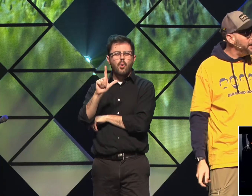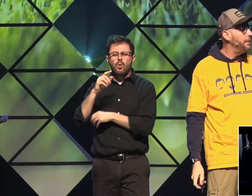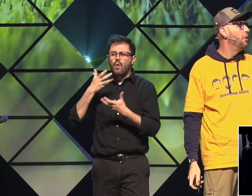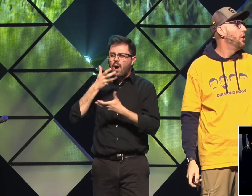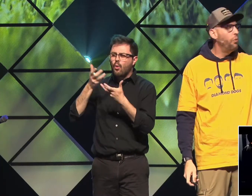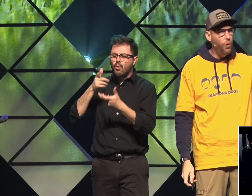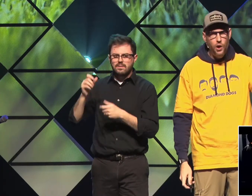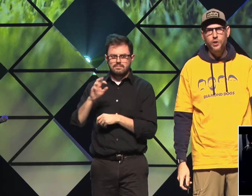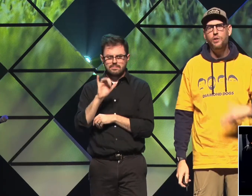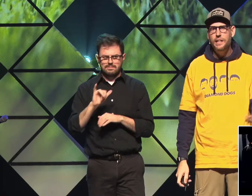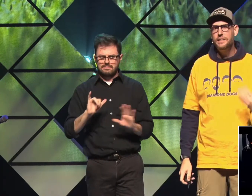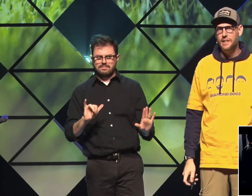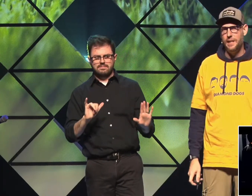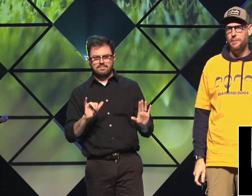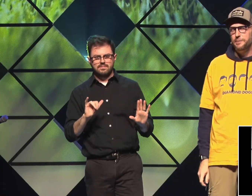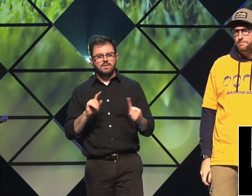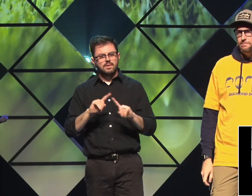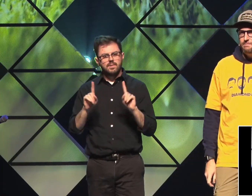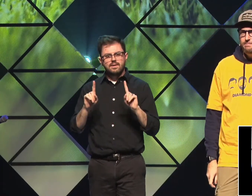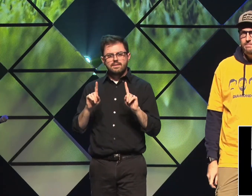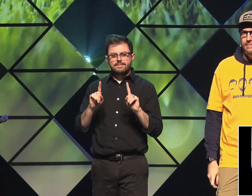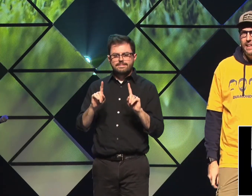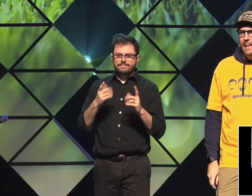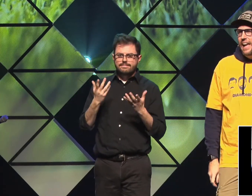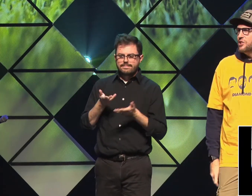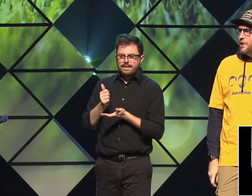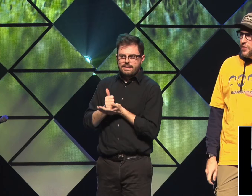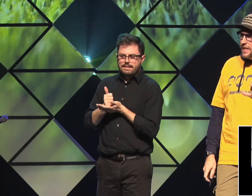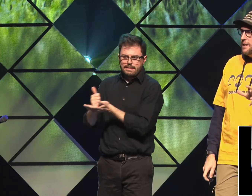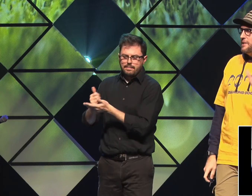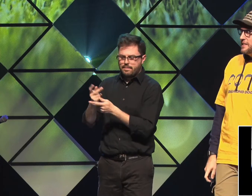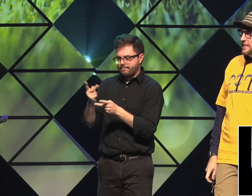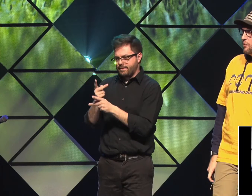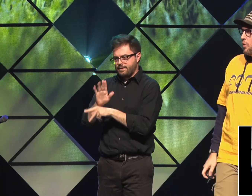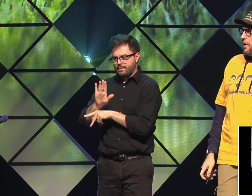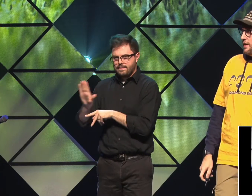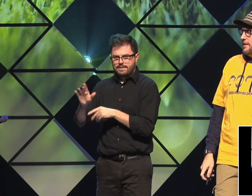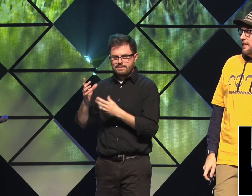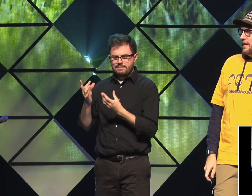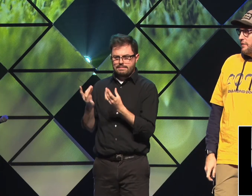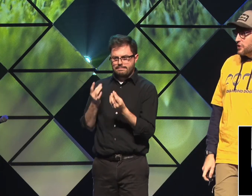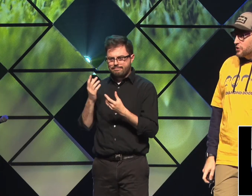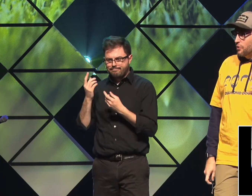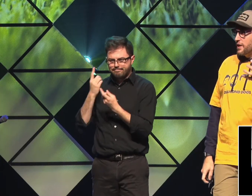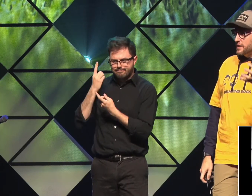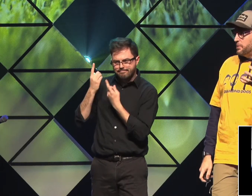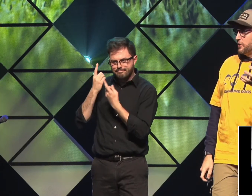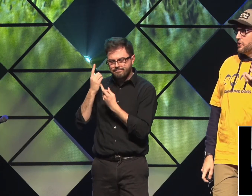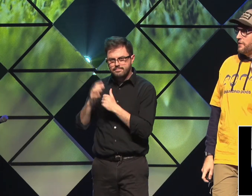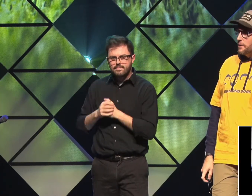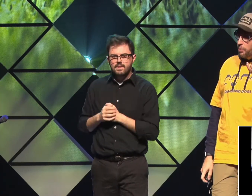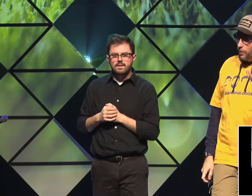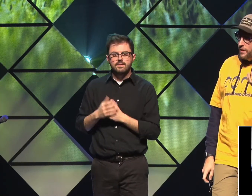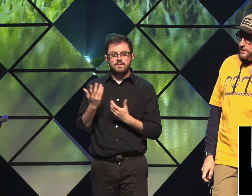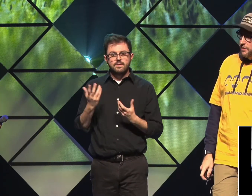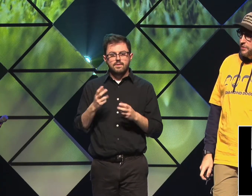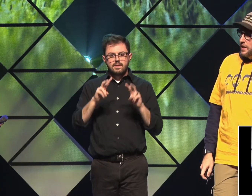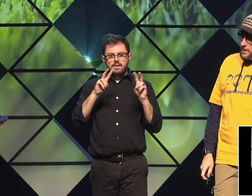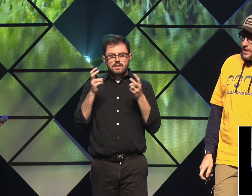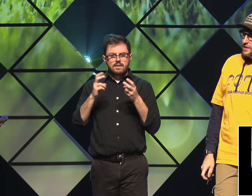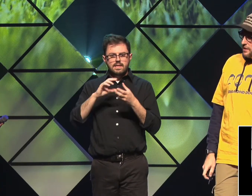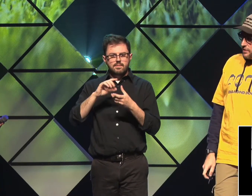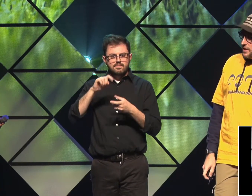really help him walk through his dilemma. And so a theme in season 1 of this story is built on the importance